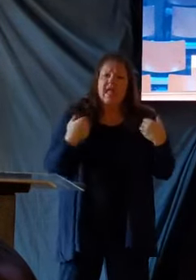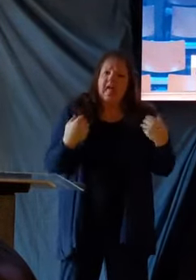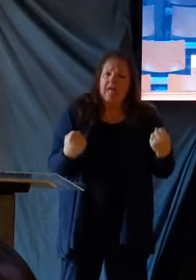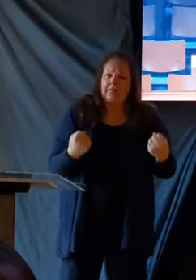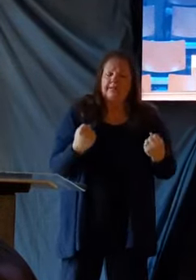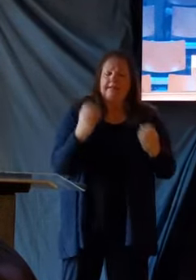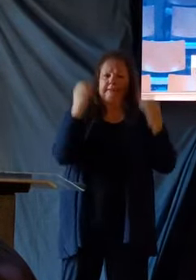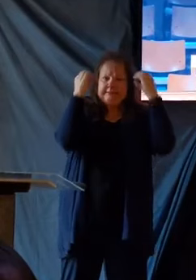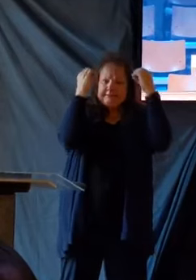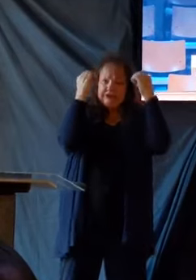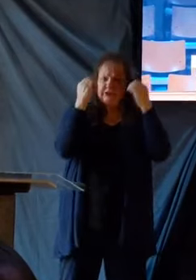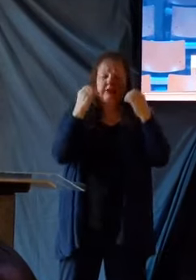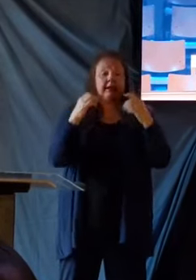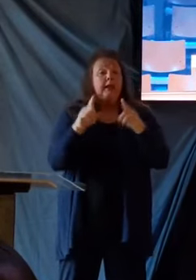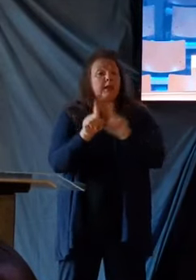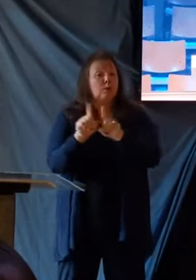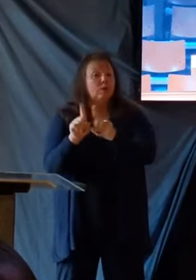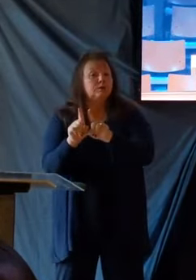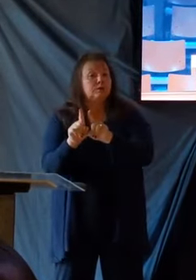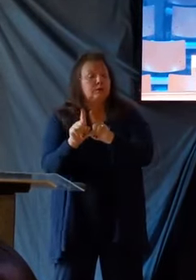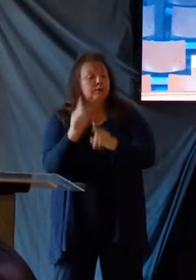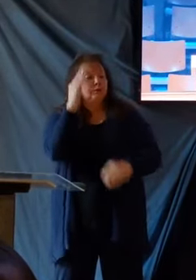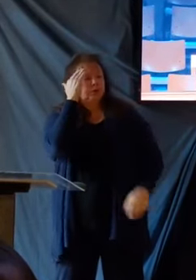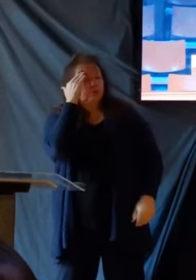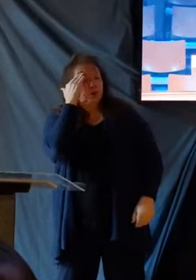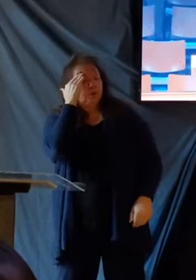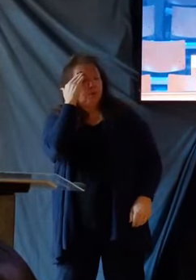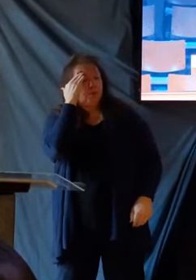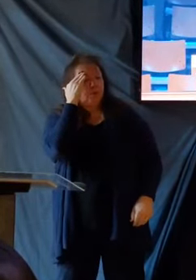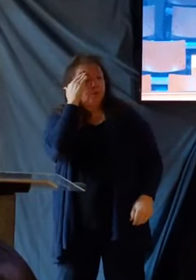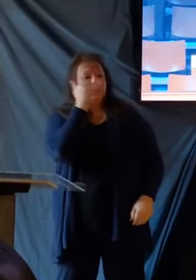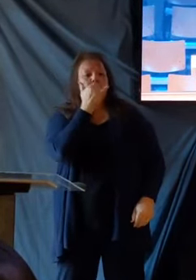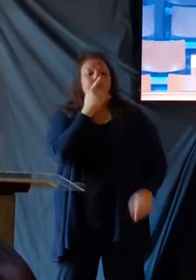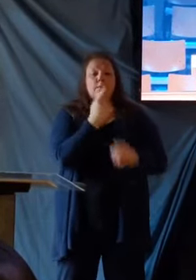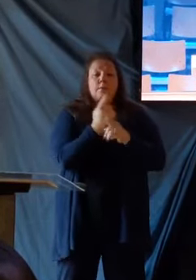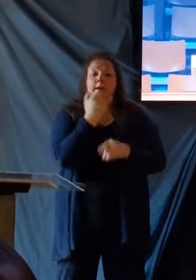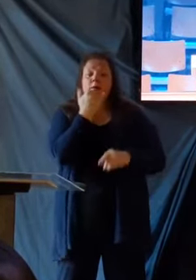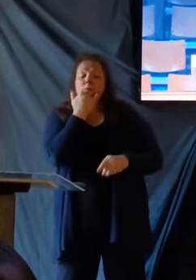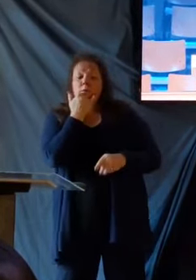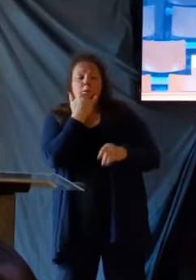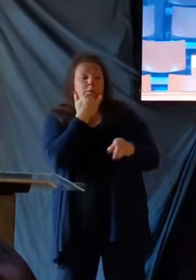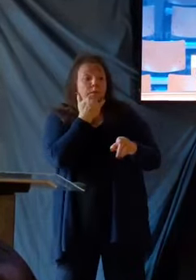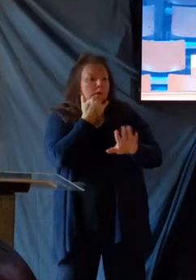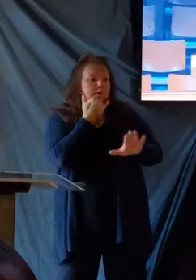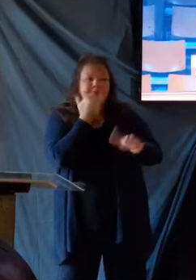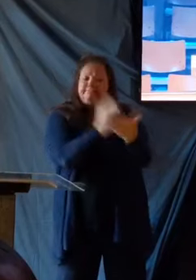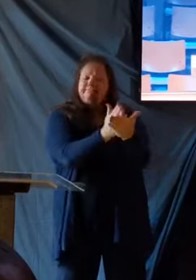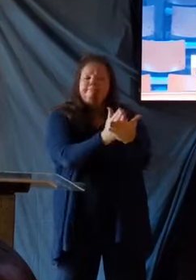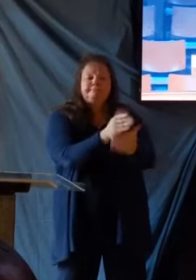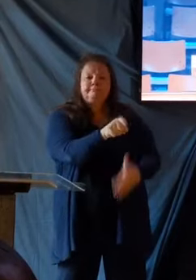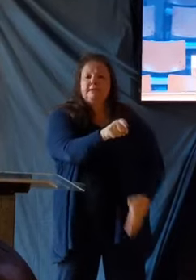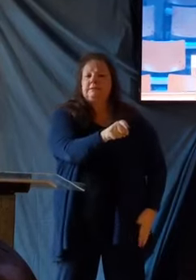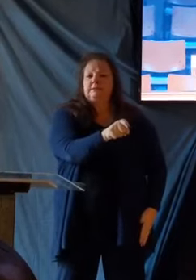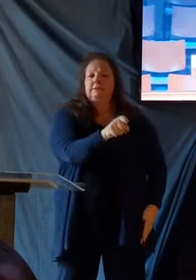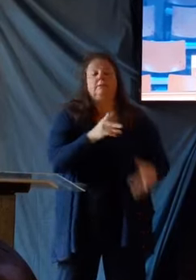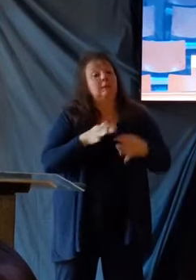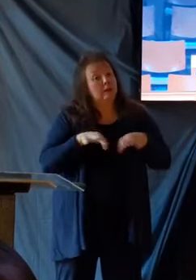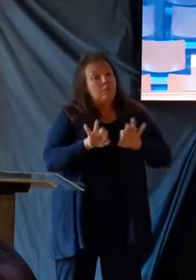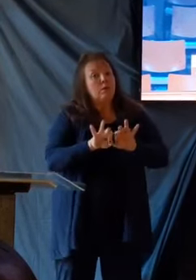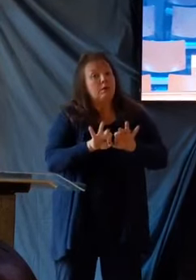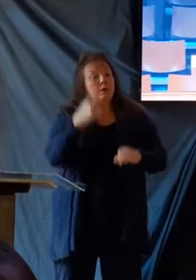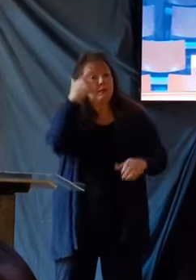teaching, and also be able to discern and refute those who bring error into the church. And this is very